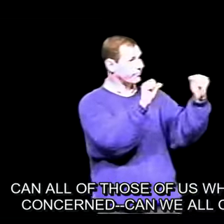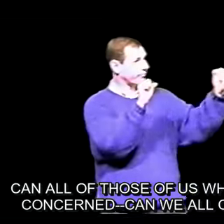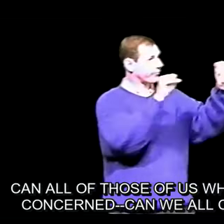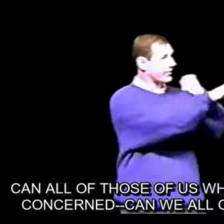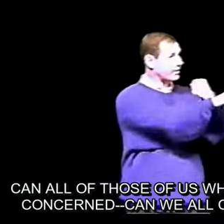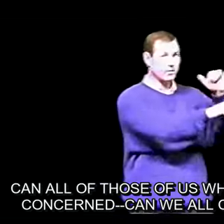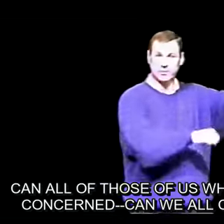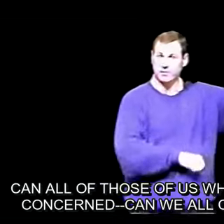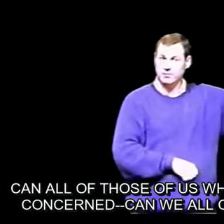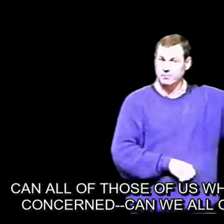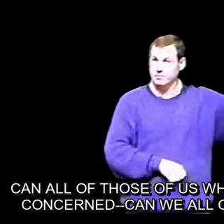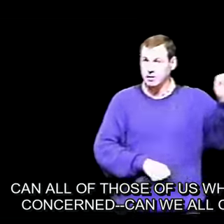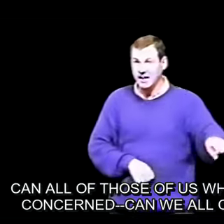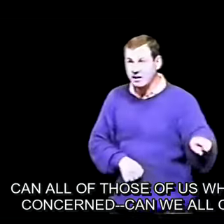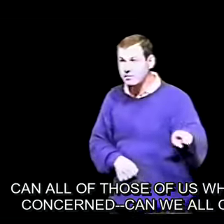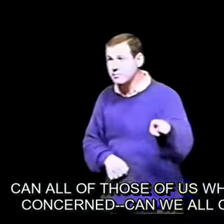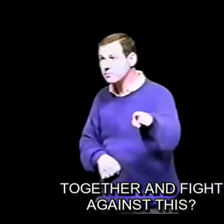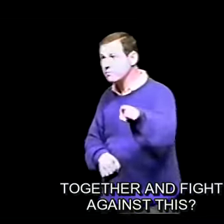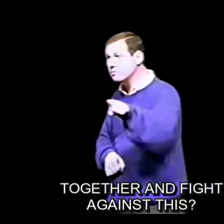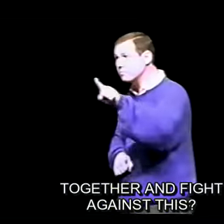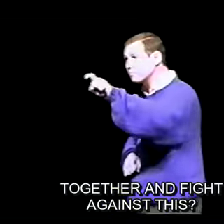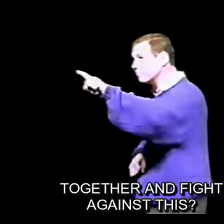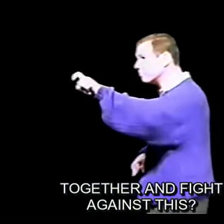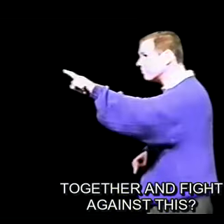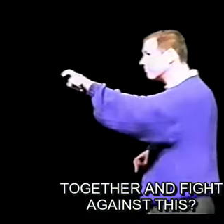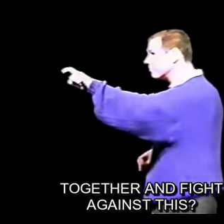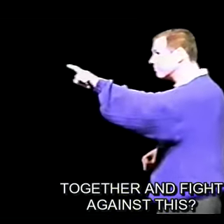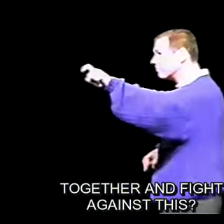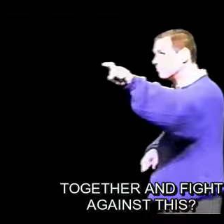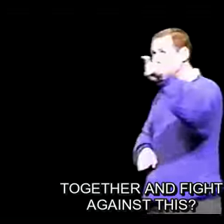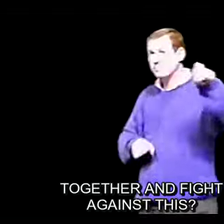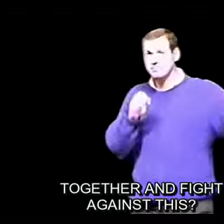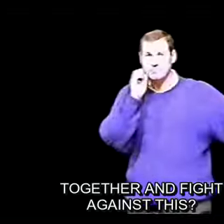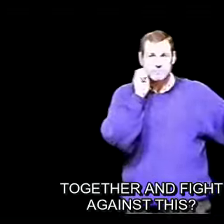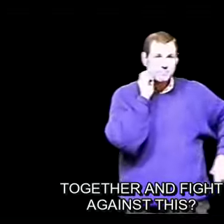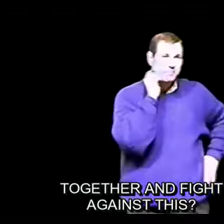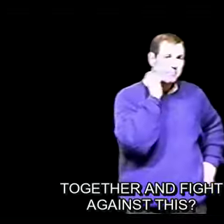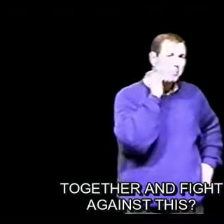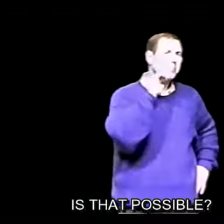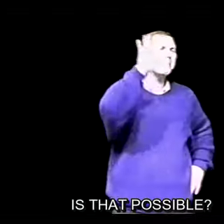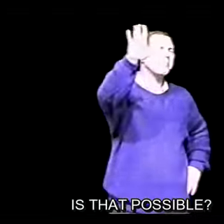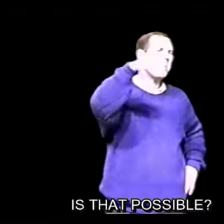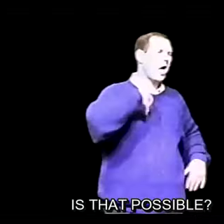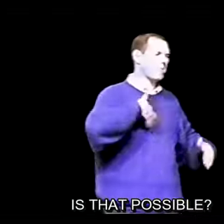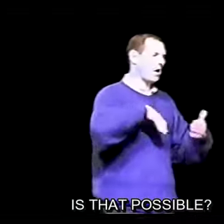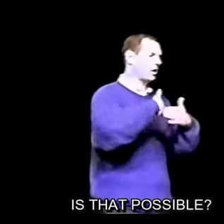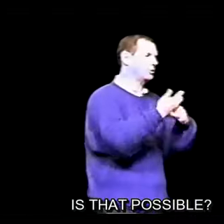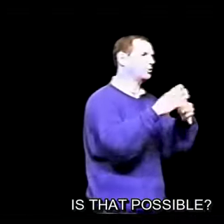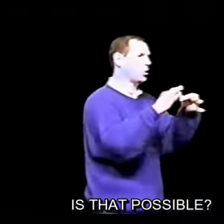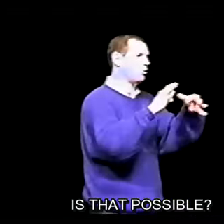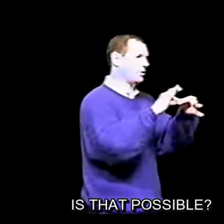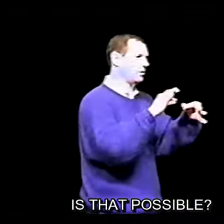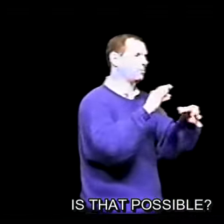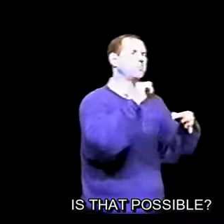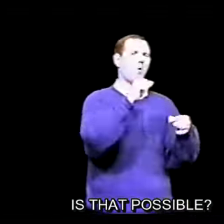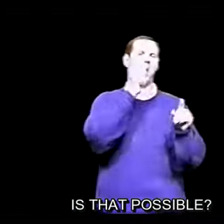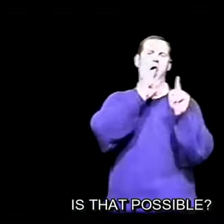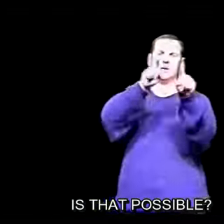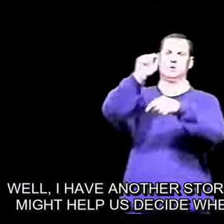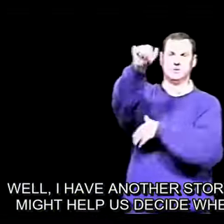all come together and fight against this? Is that possible? Well, I have another story that